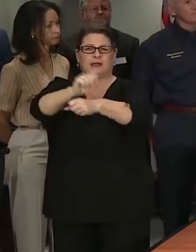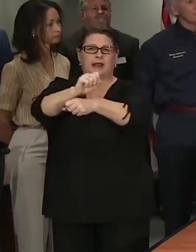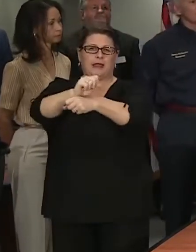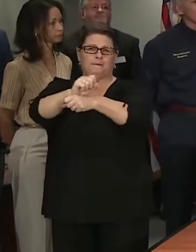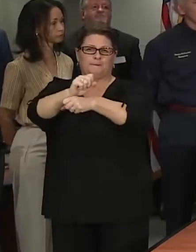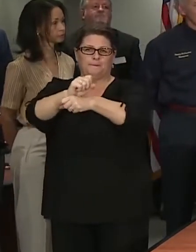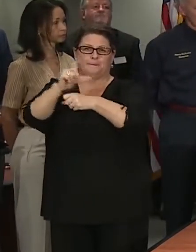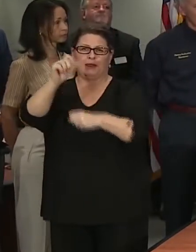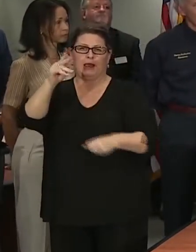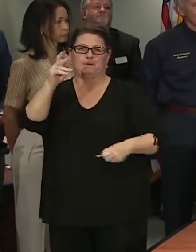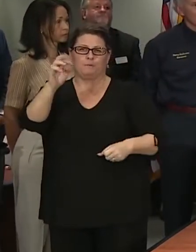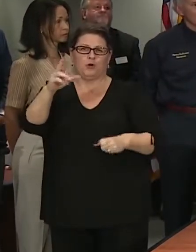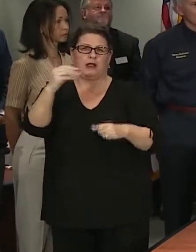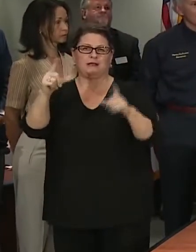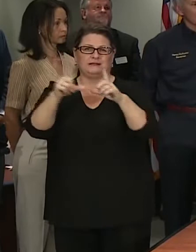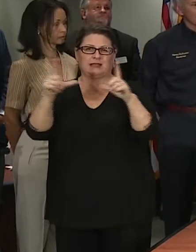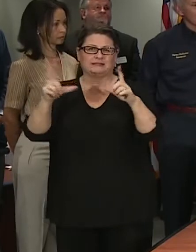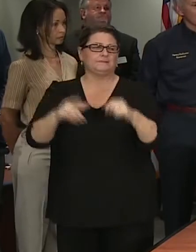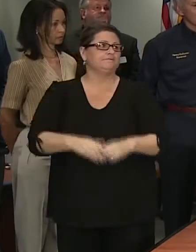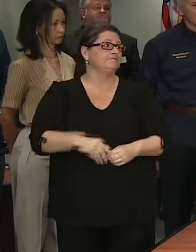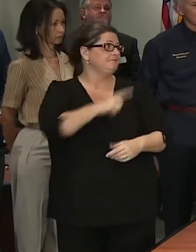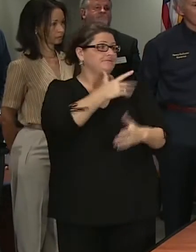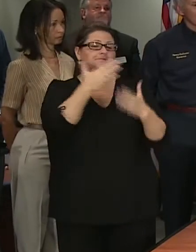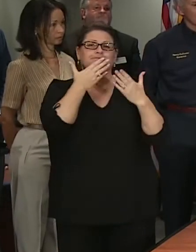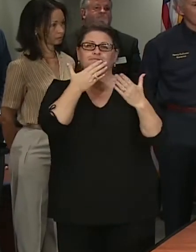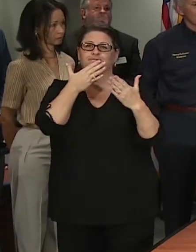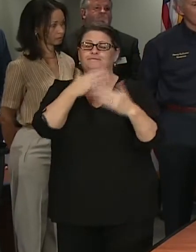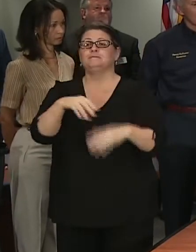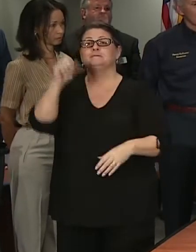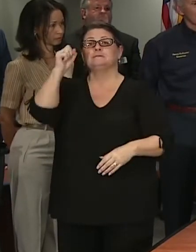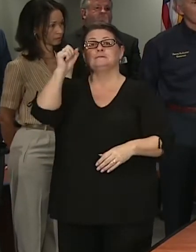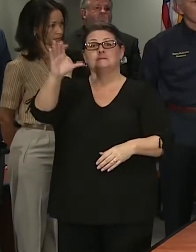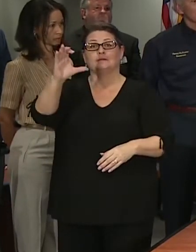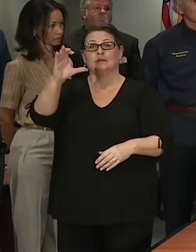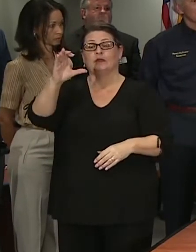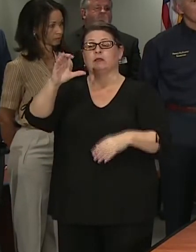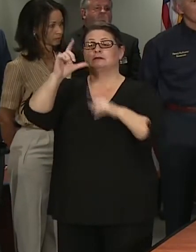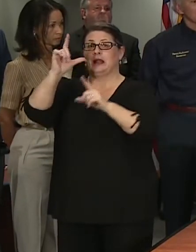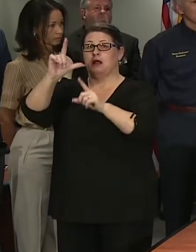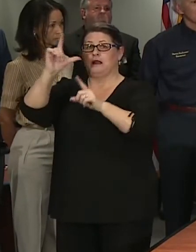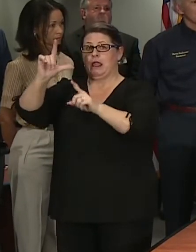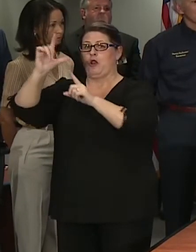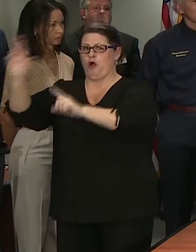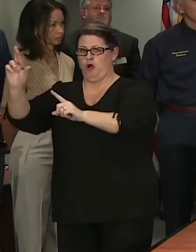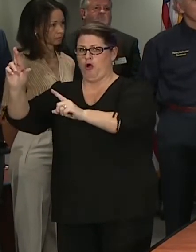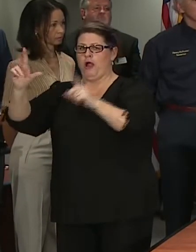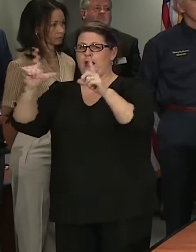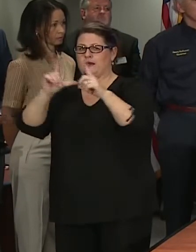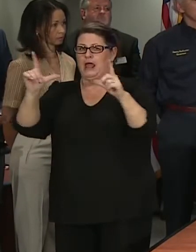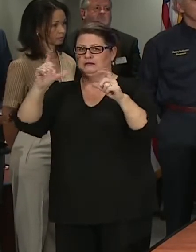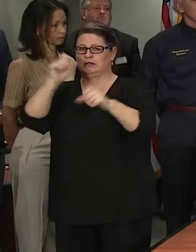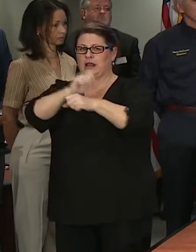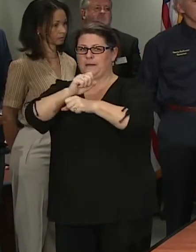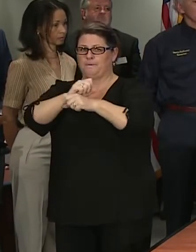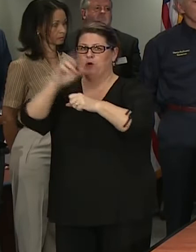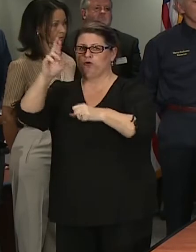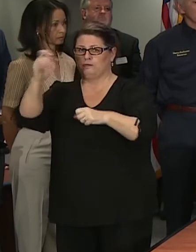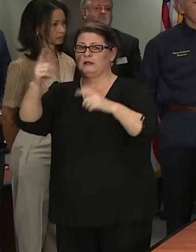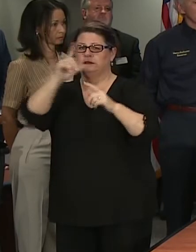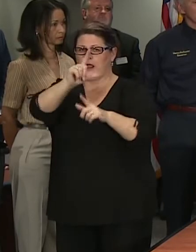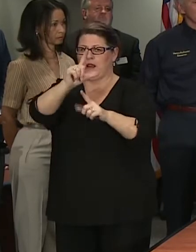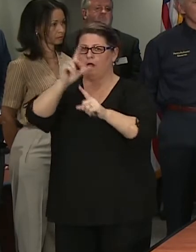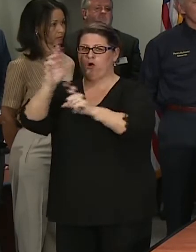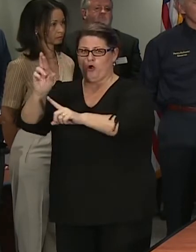you, General. Governor? At the South Carolina Department of Labor Licensing and Regulation, we are prepared